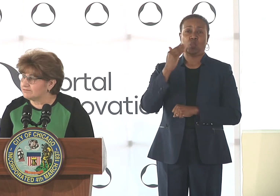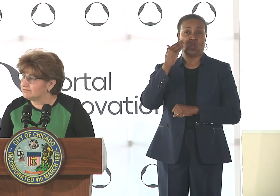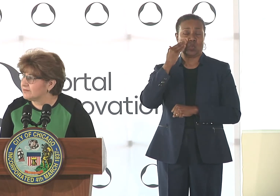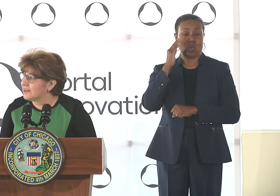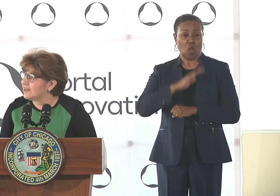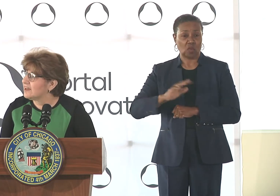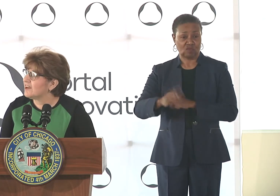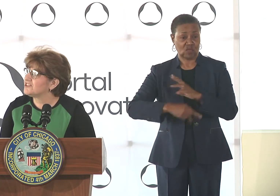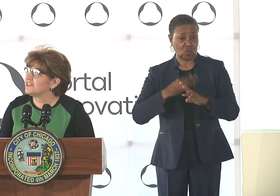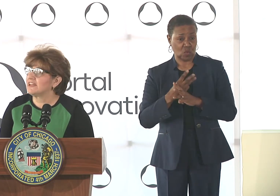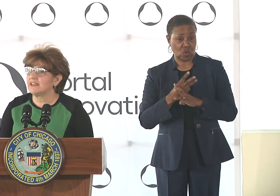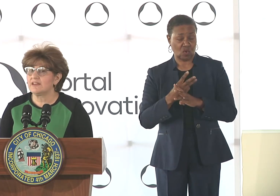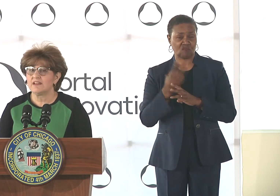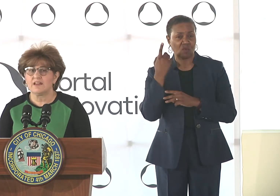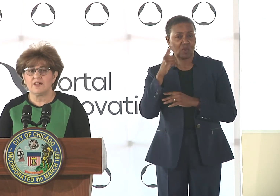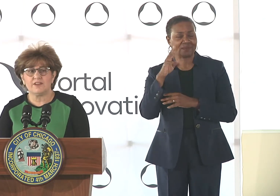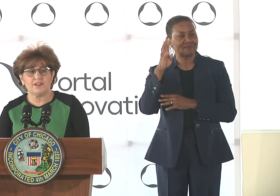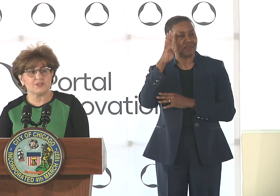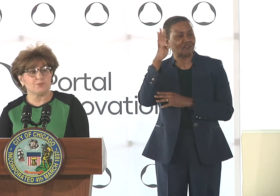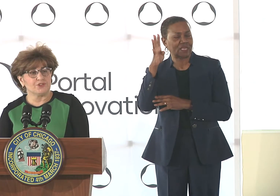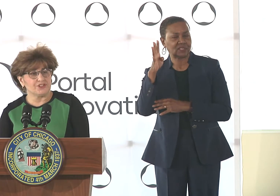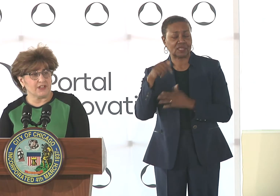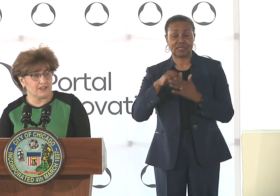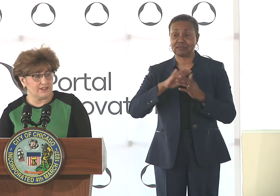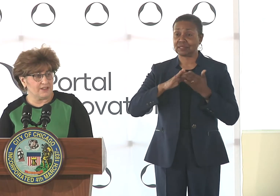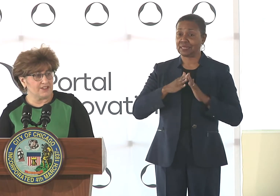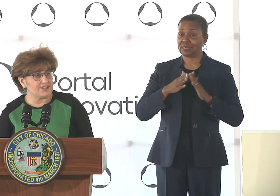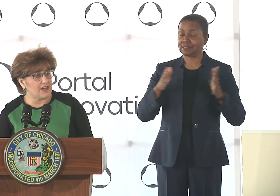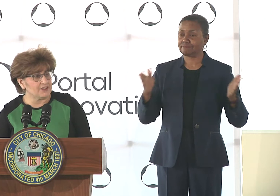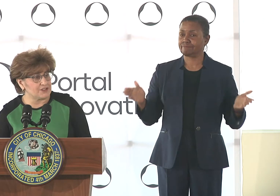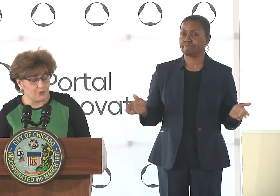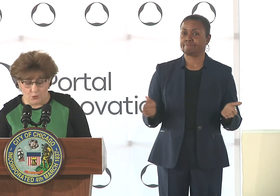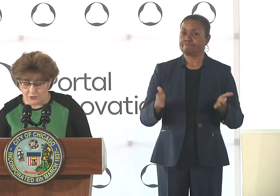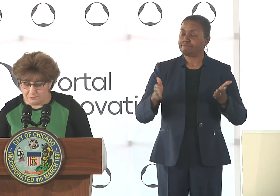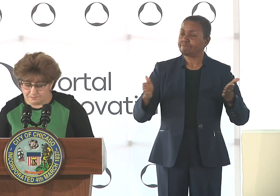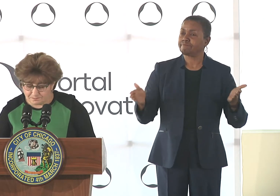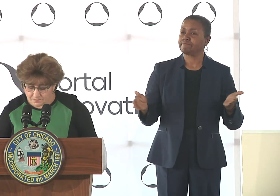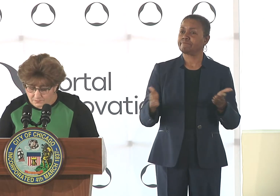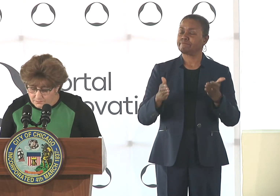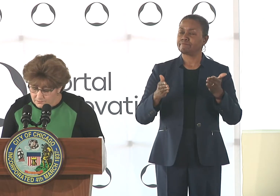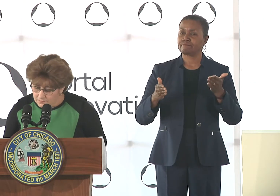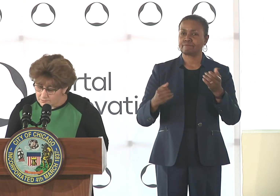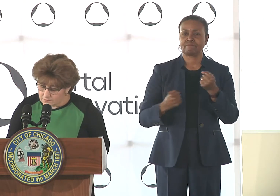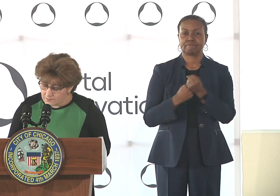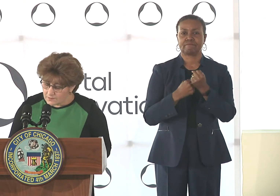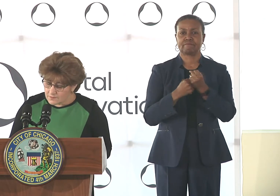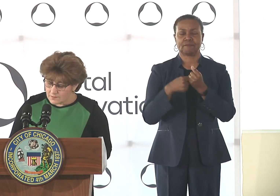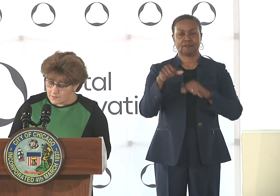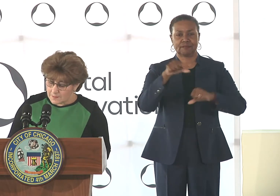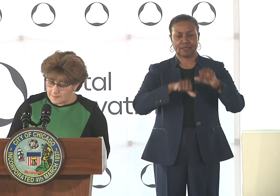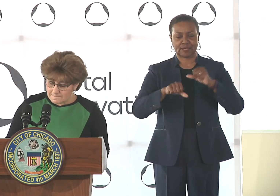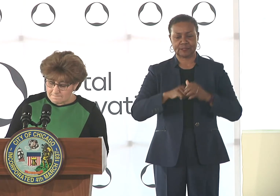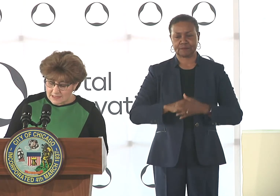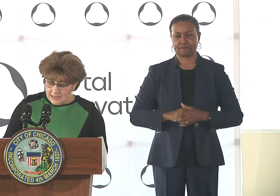innovation, a city that is pushing science forward.